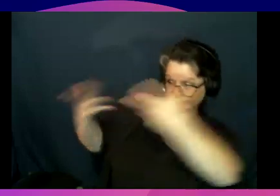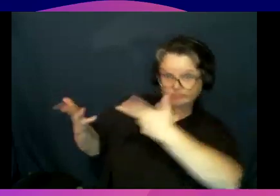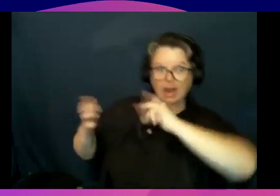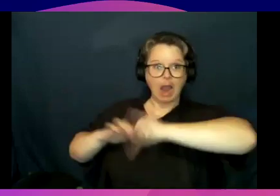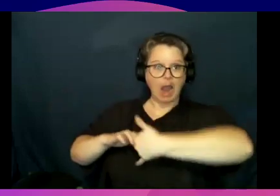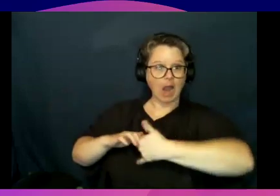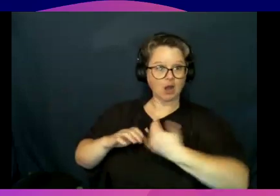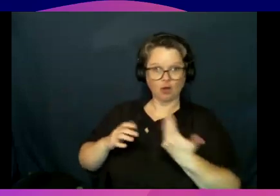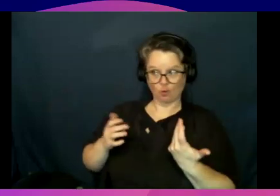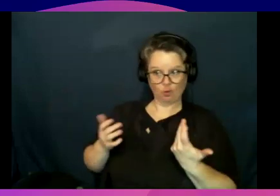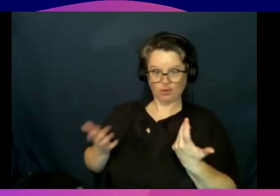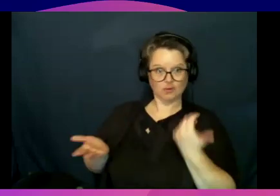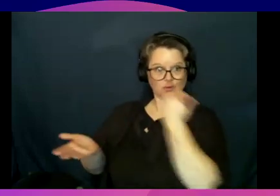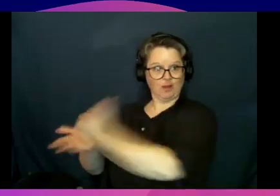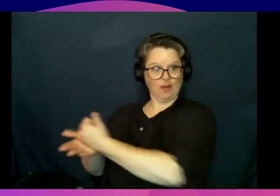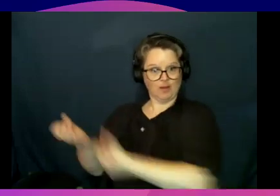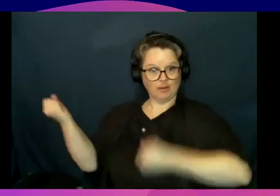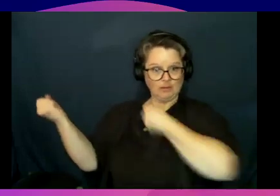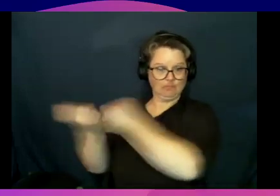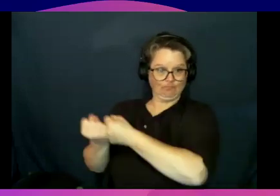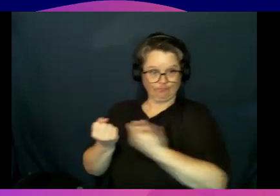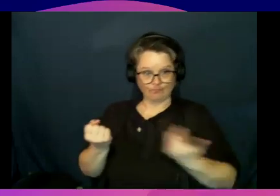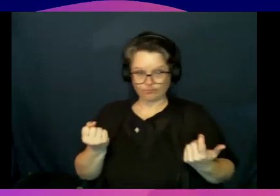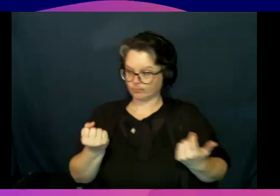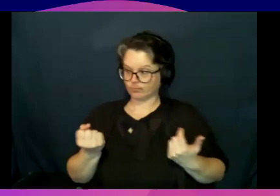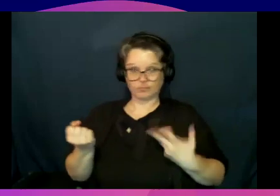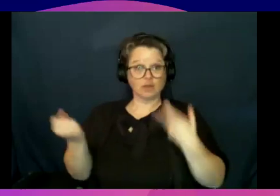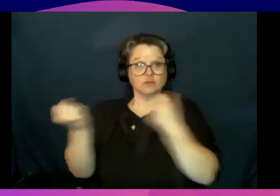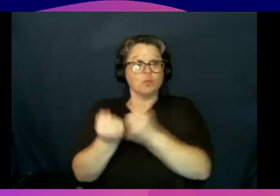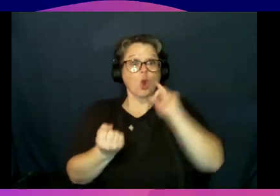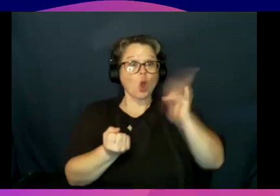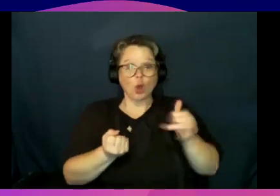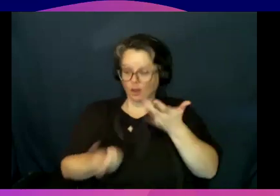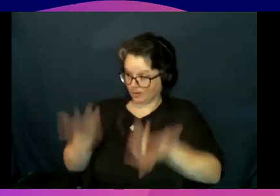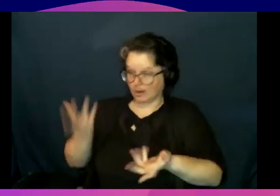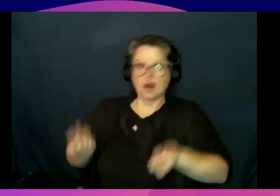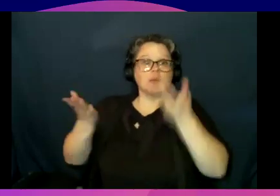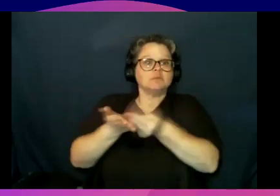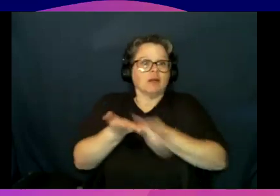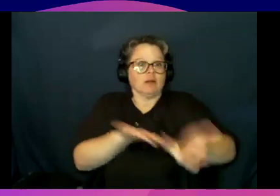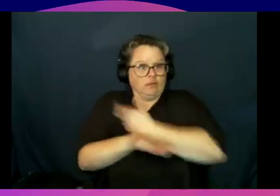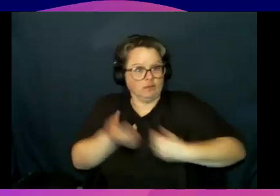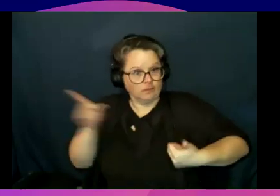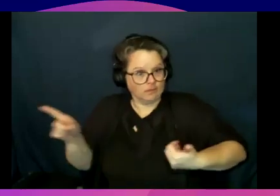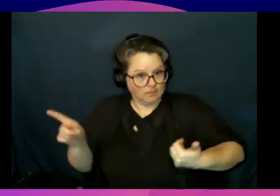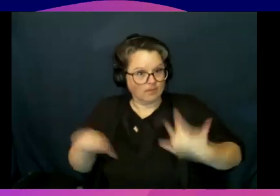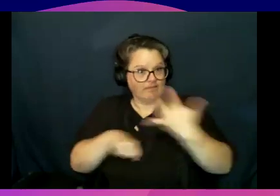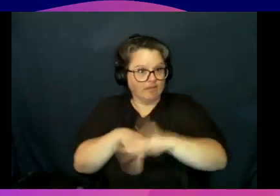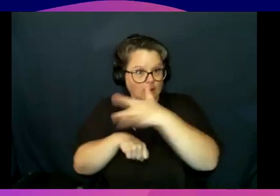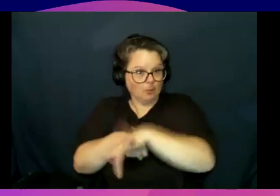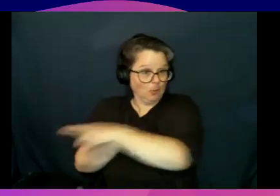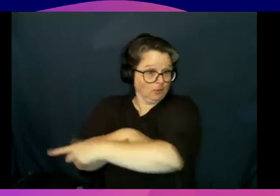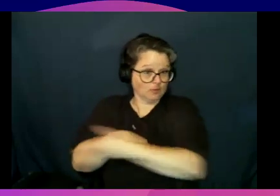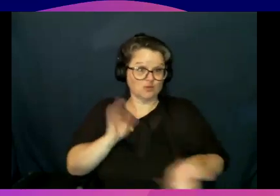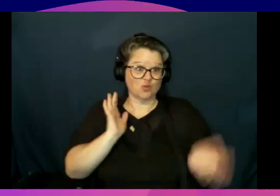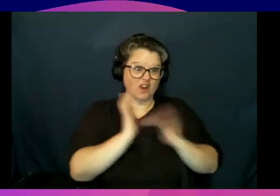outside of work they can access whatever private supports they might need. So it's like, again, Samantha